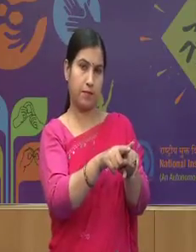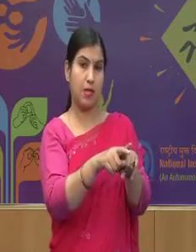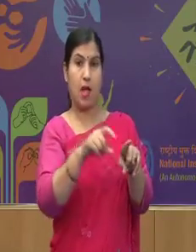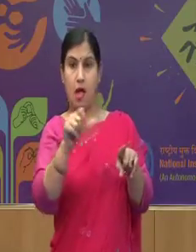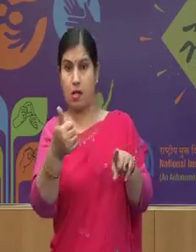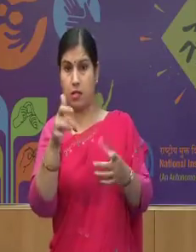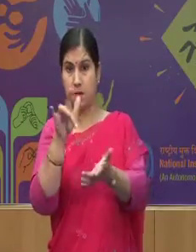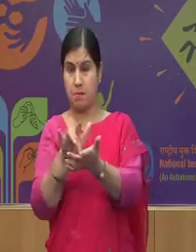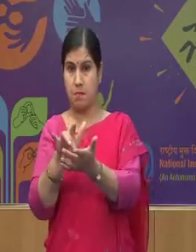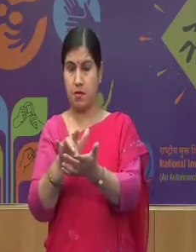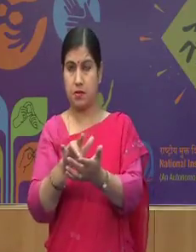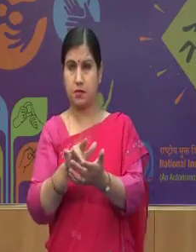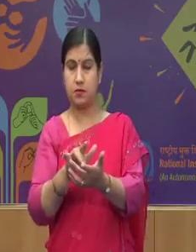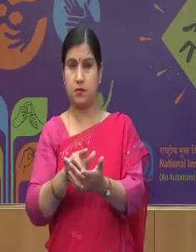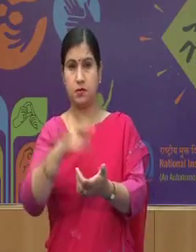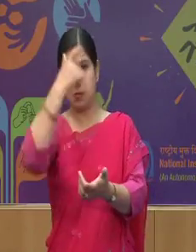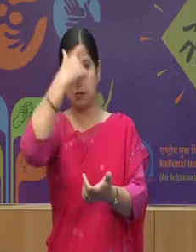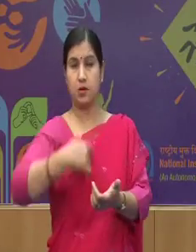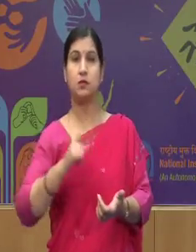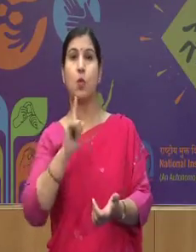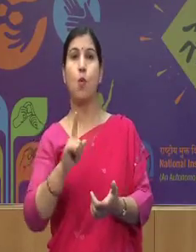dictatorship arose in Germany